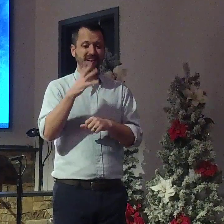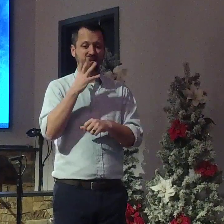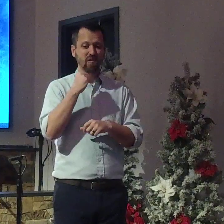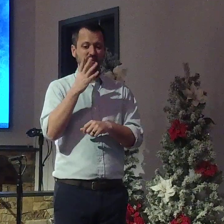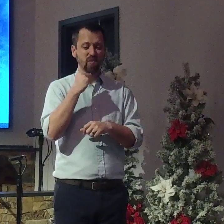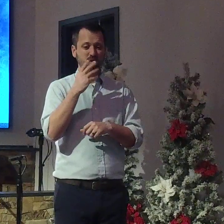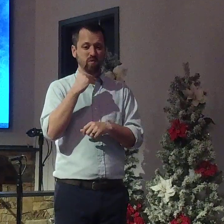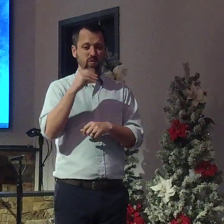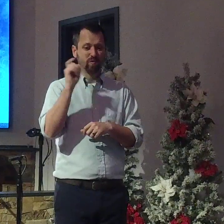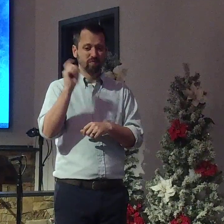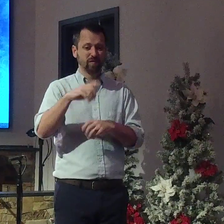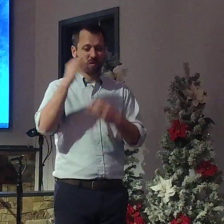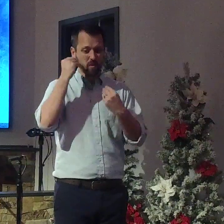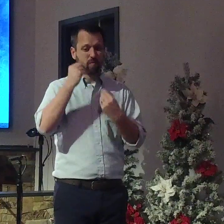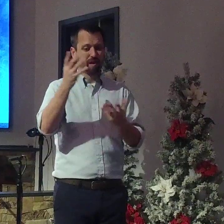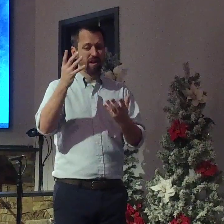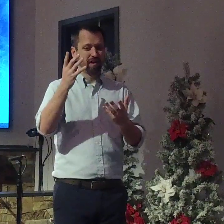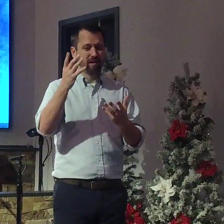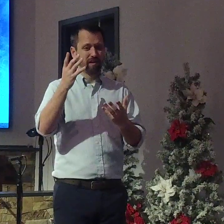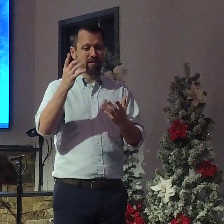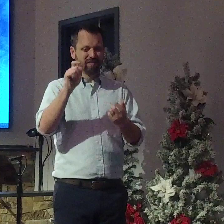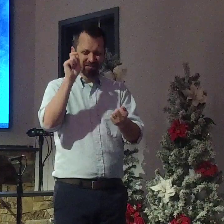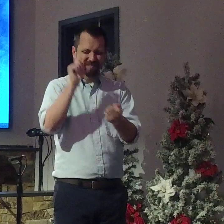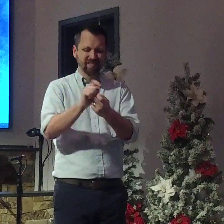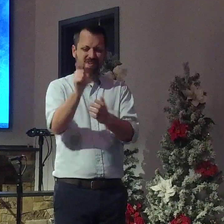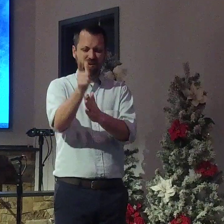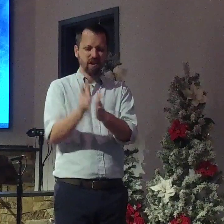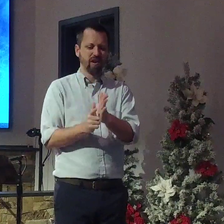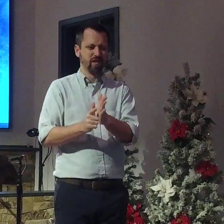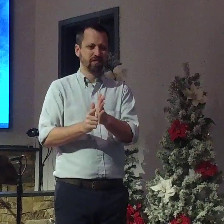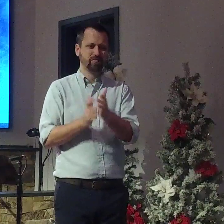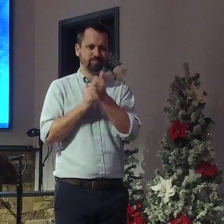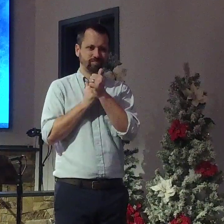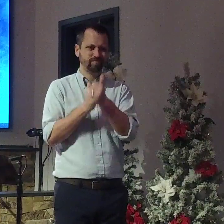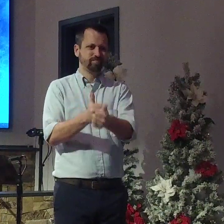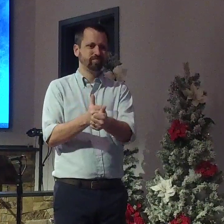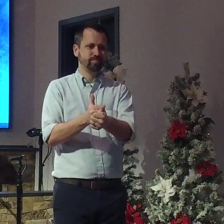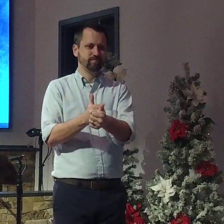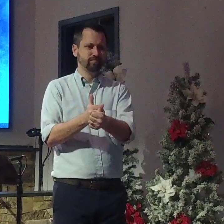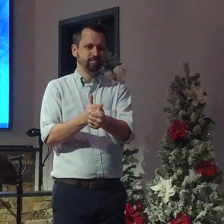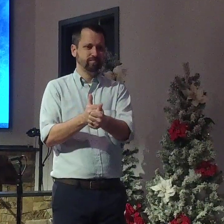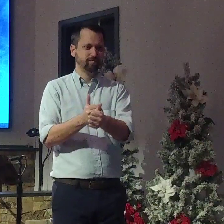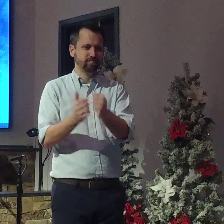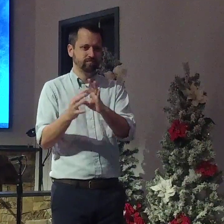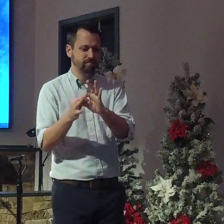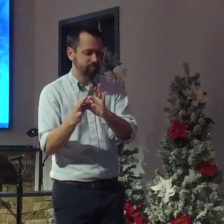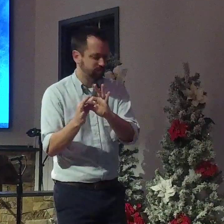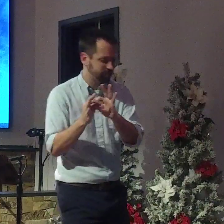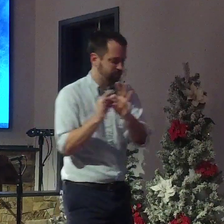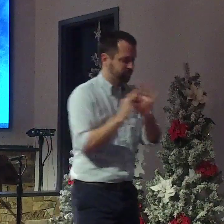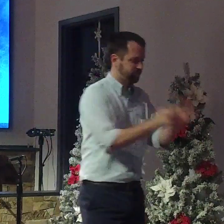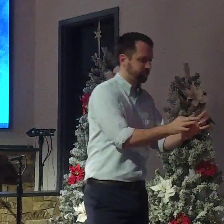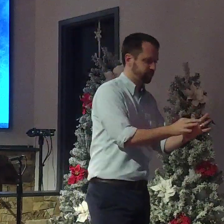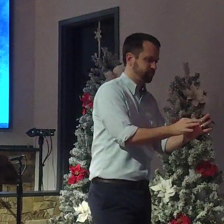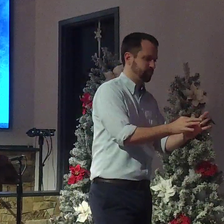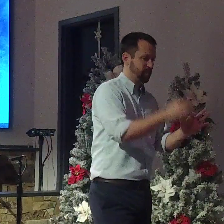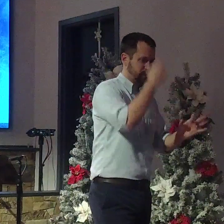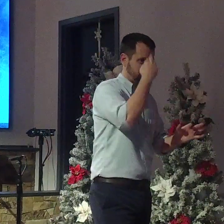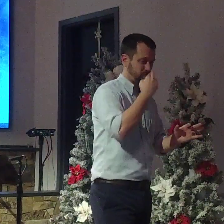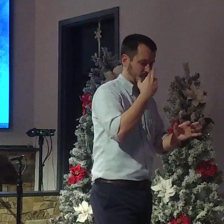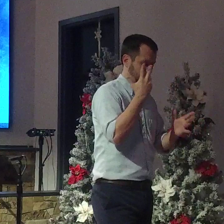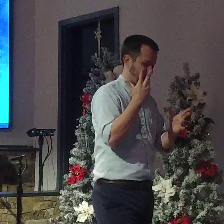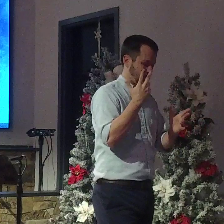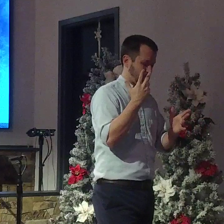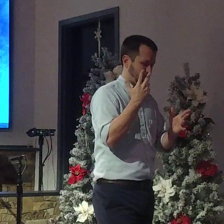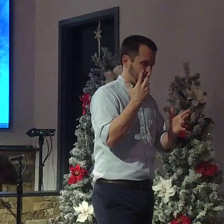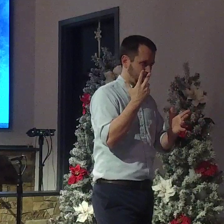that decree that was issued for everyone that was living in the Roman world back then. So all this took place because of that, but I